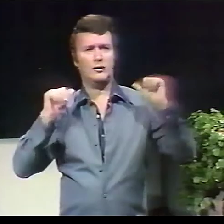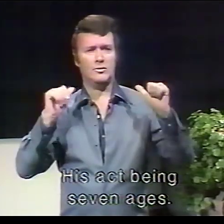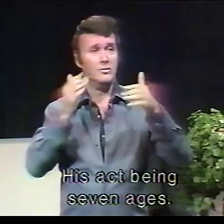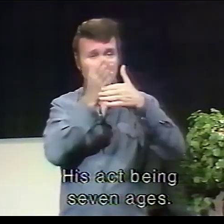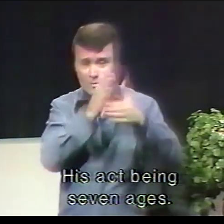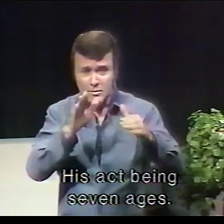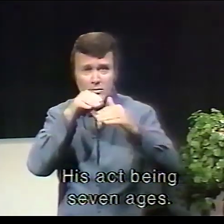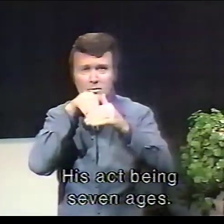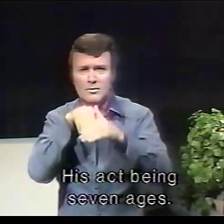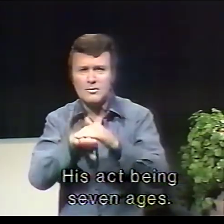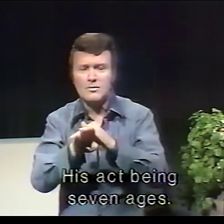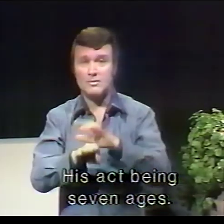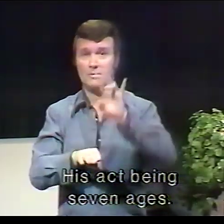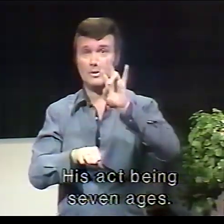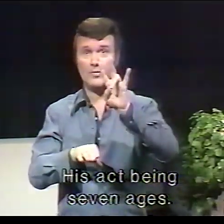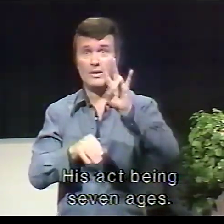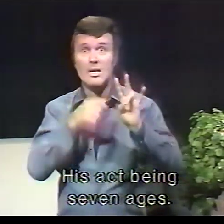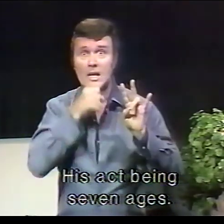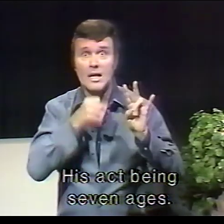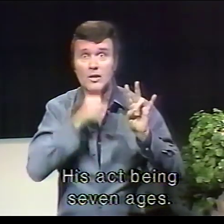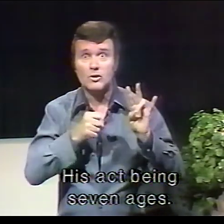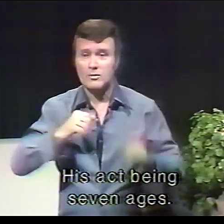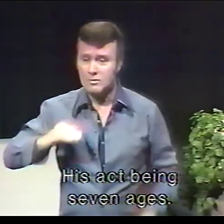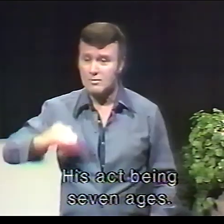His act being seven ages.